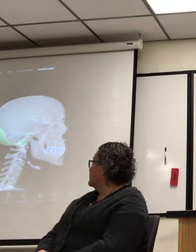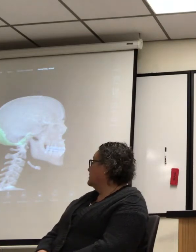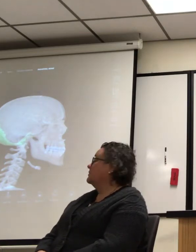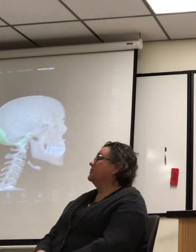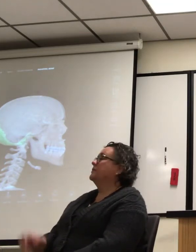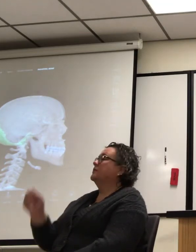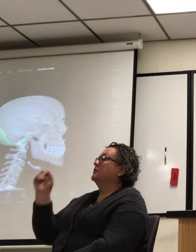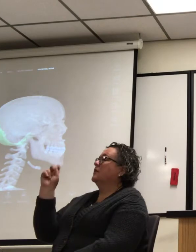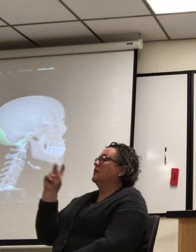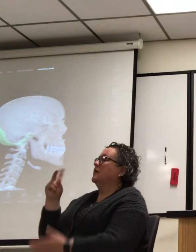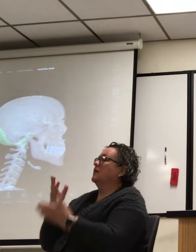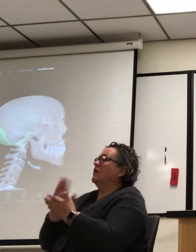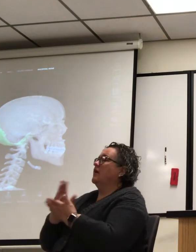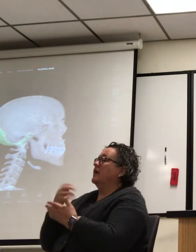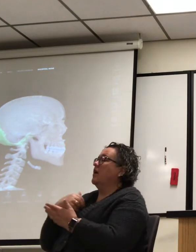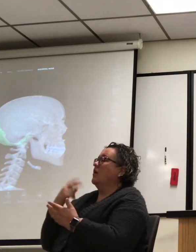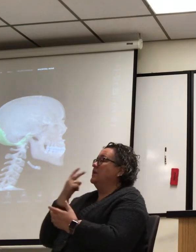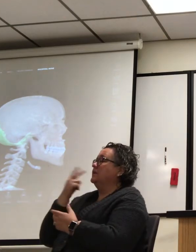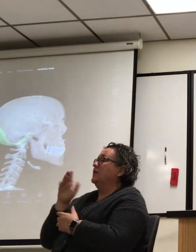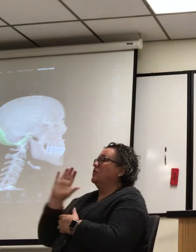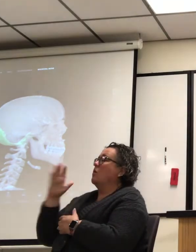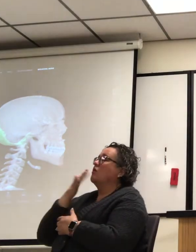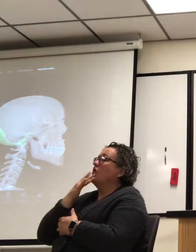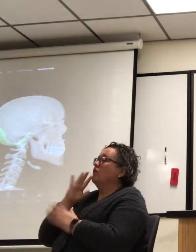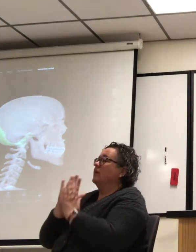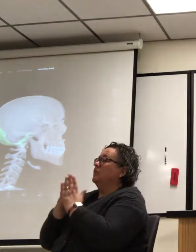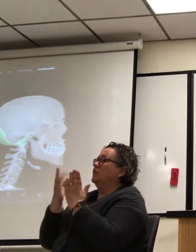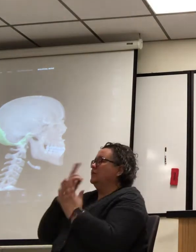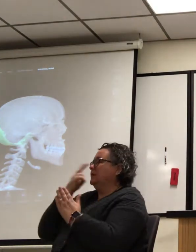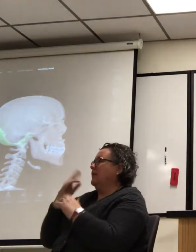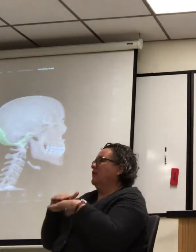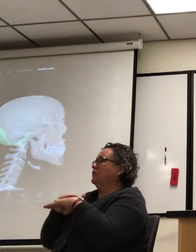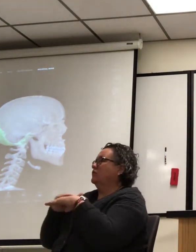All right, let's look at the coloring book to see the surface features there.